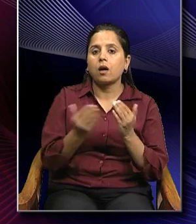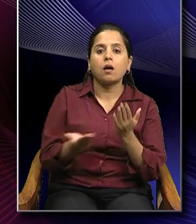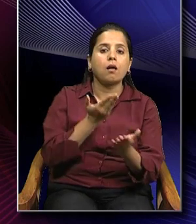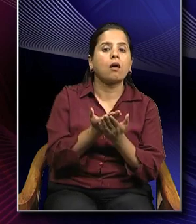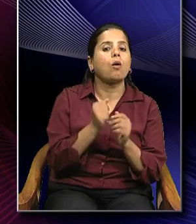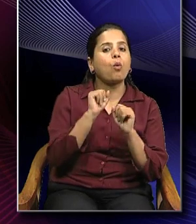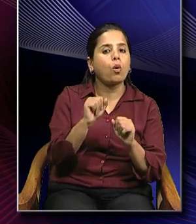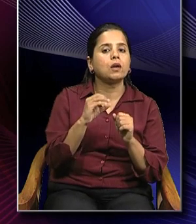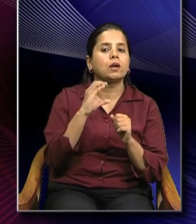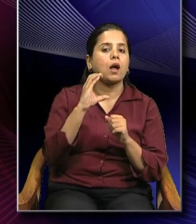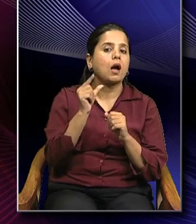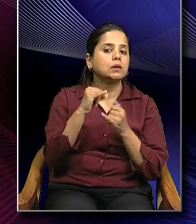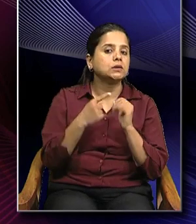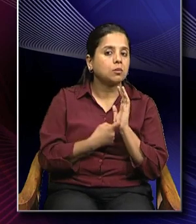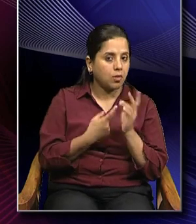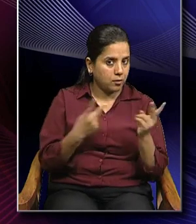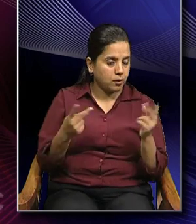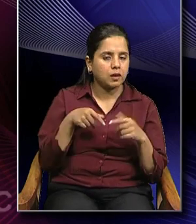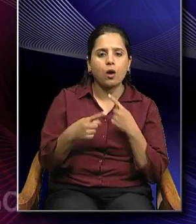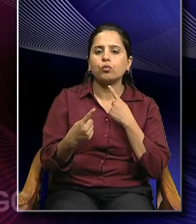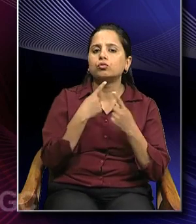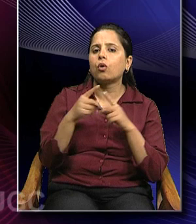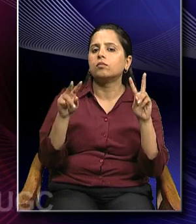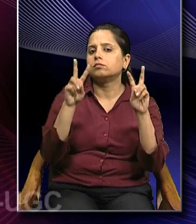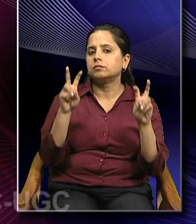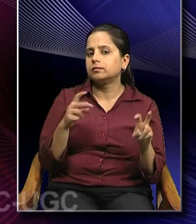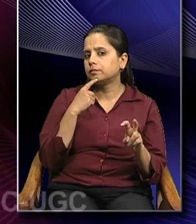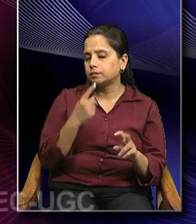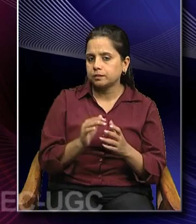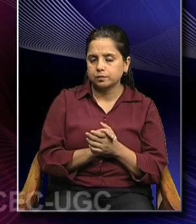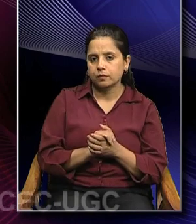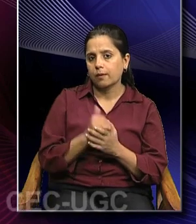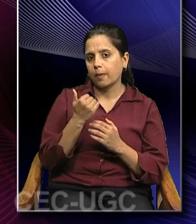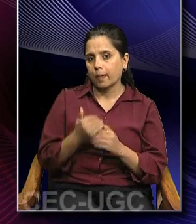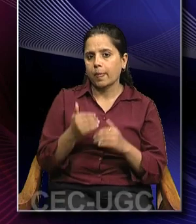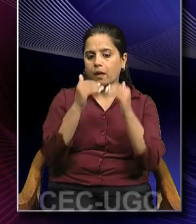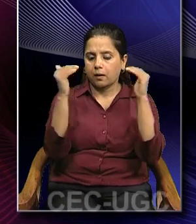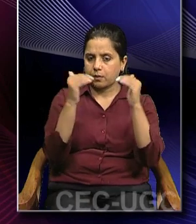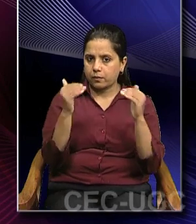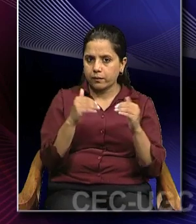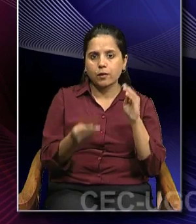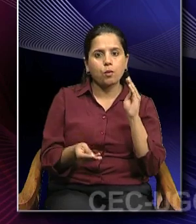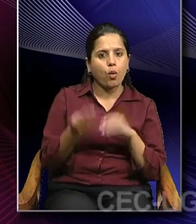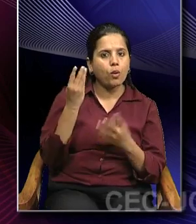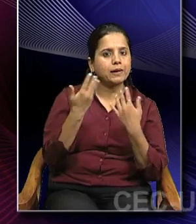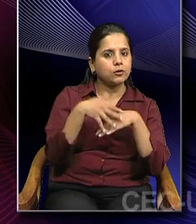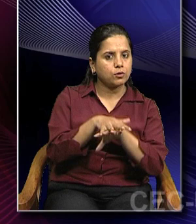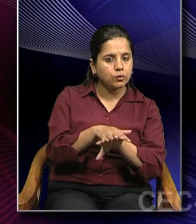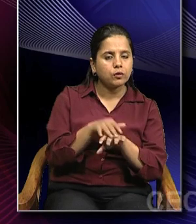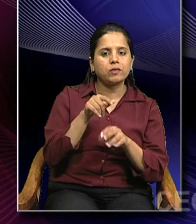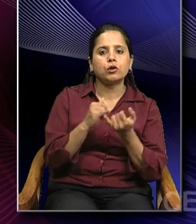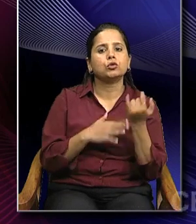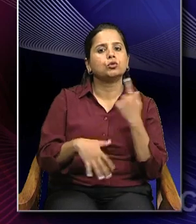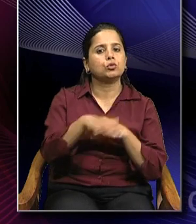your customers. So, now we talk about being horizontal, being more inclusive and